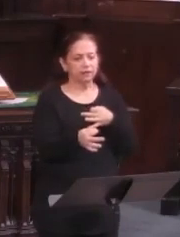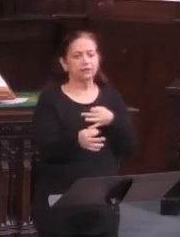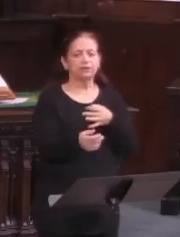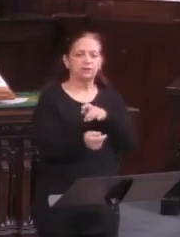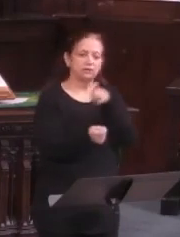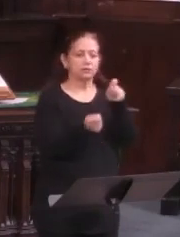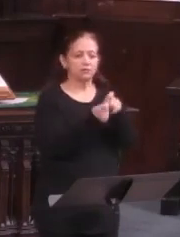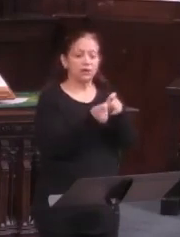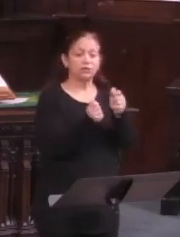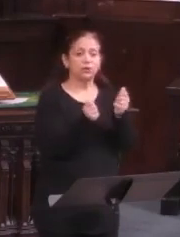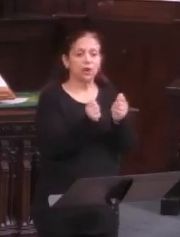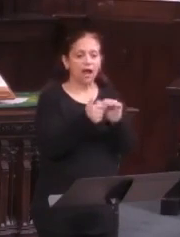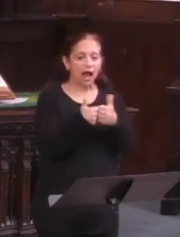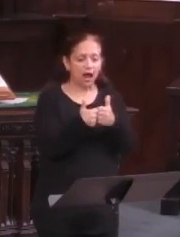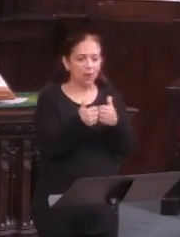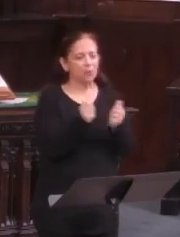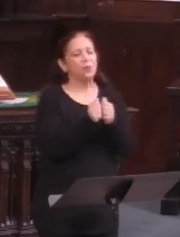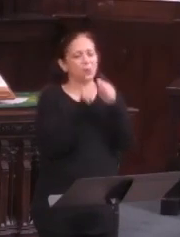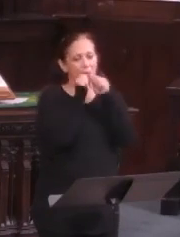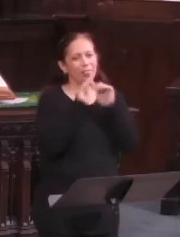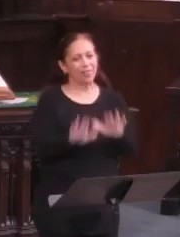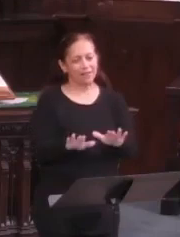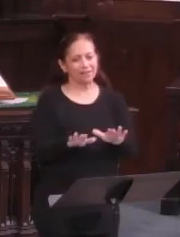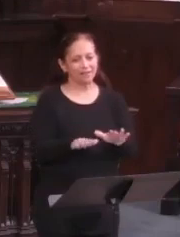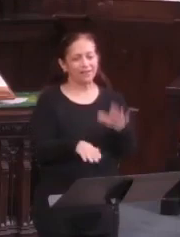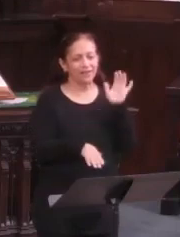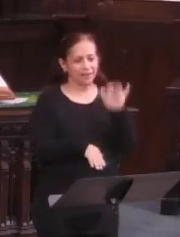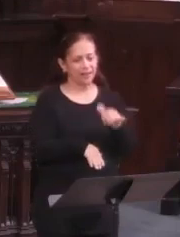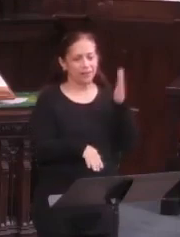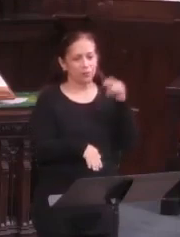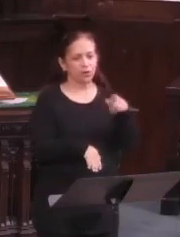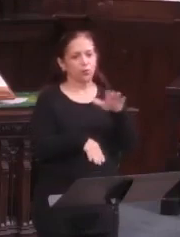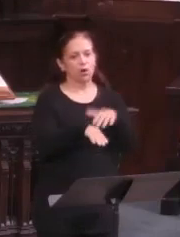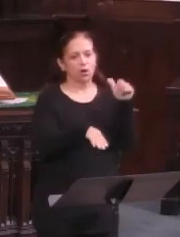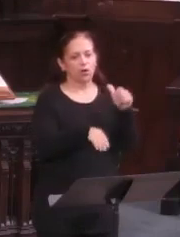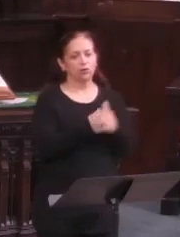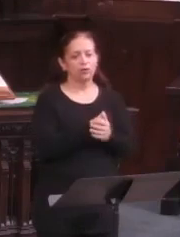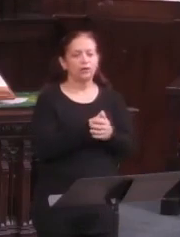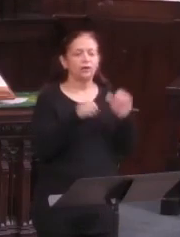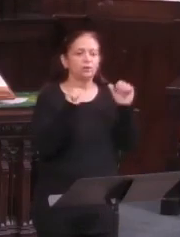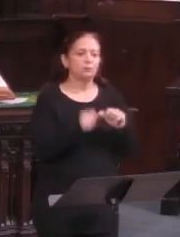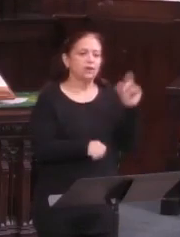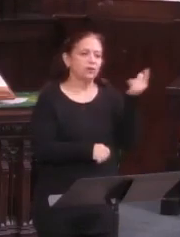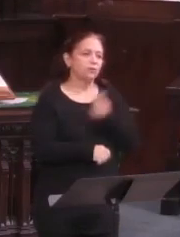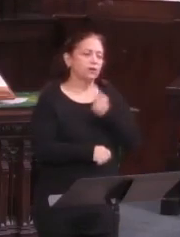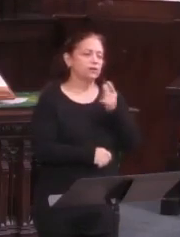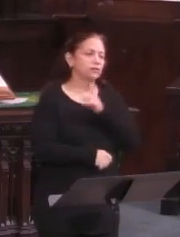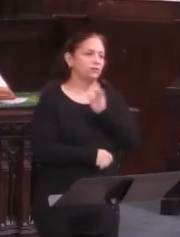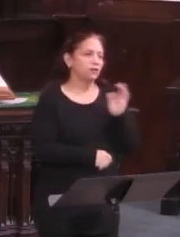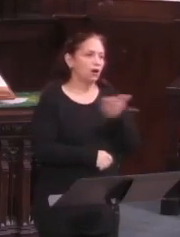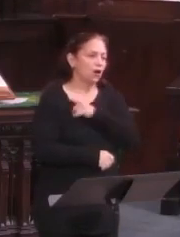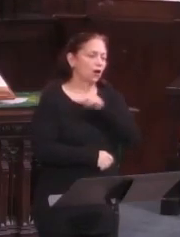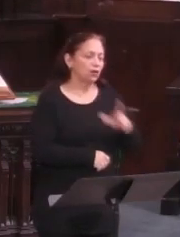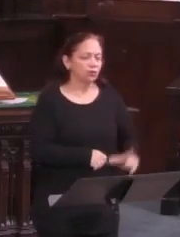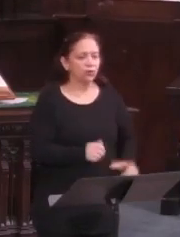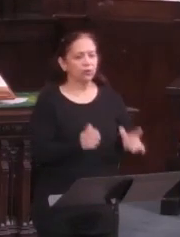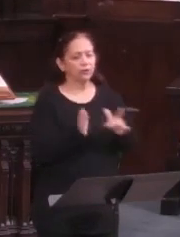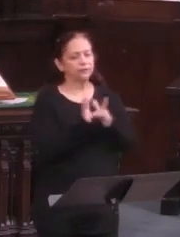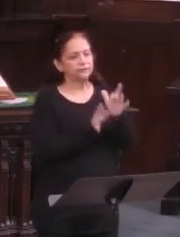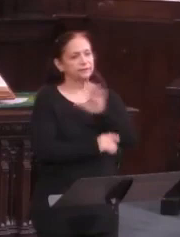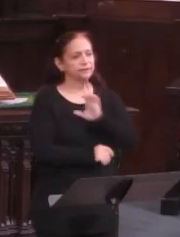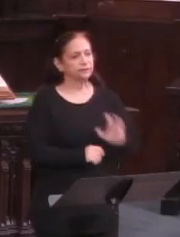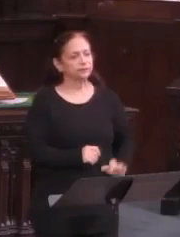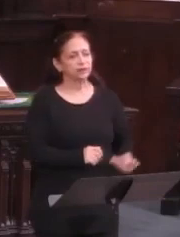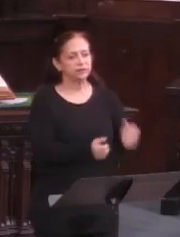blessing. It is for this that you were called." And may the grace of our Lord Jesus Christ, the love of God, and